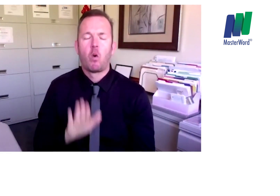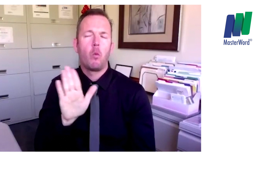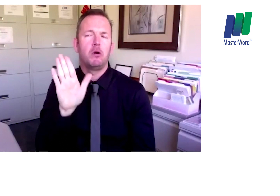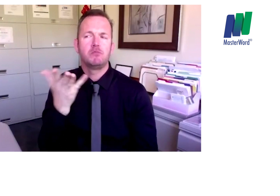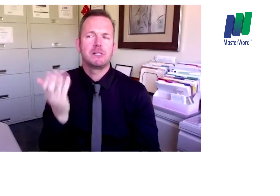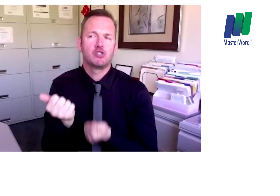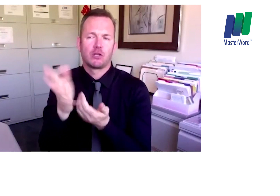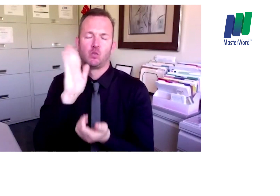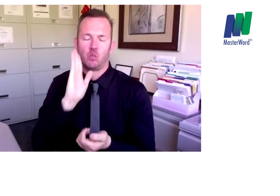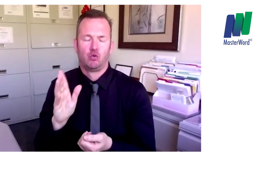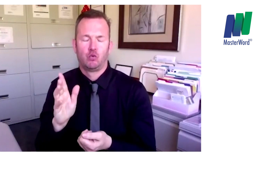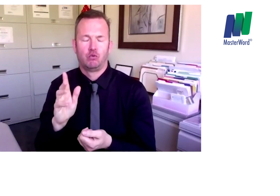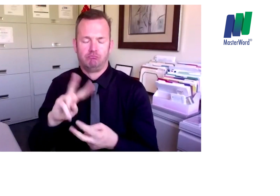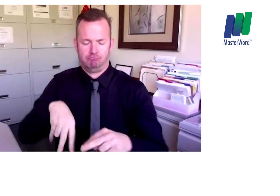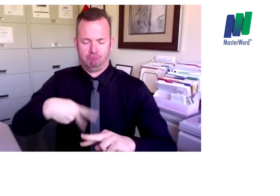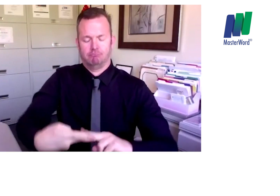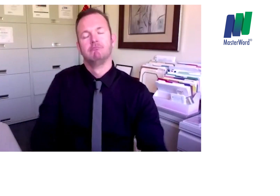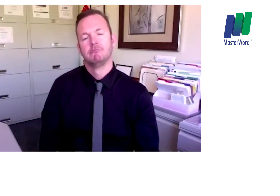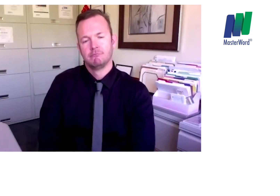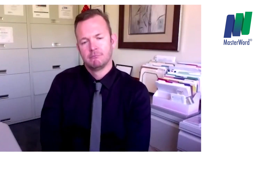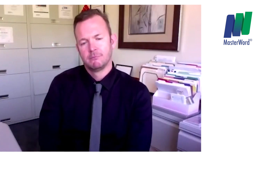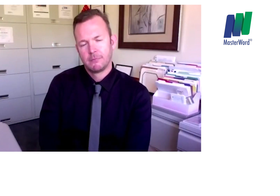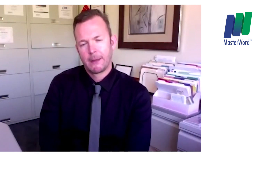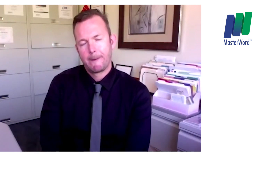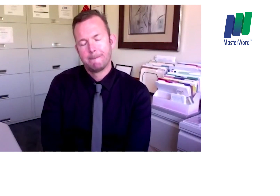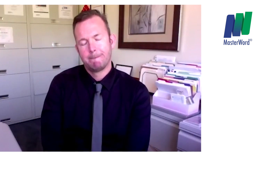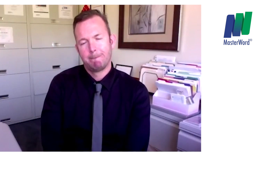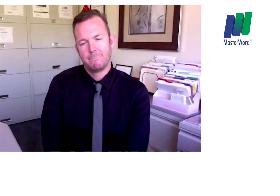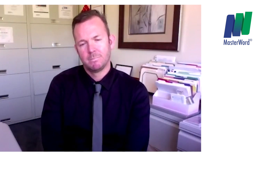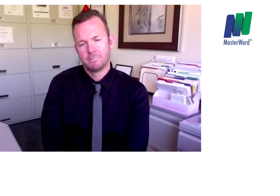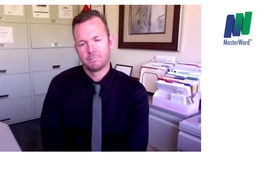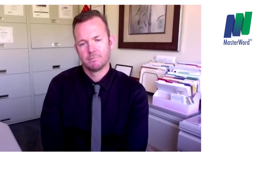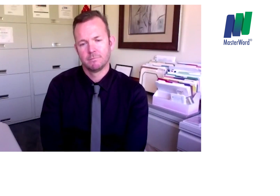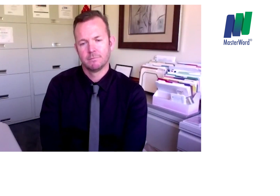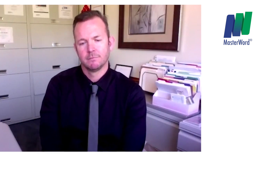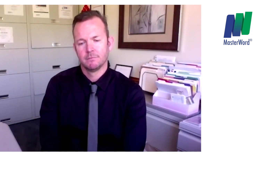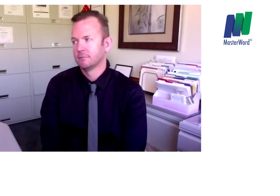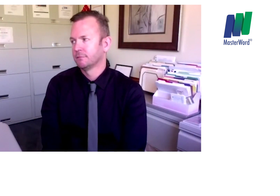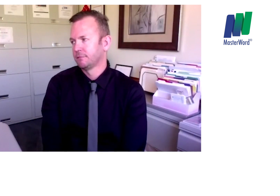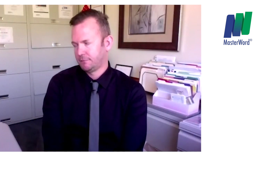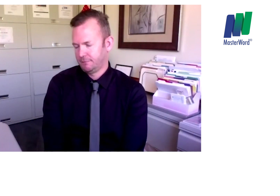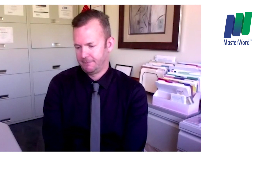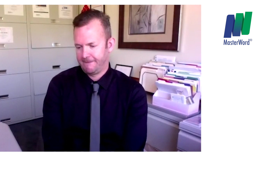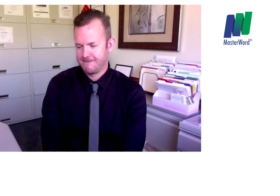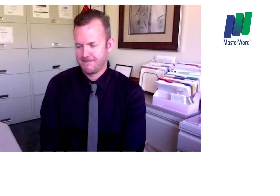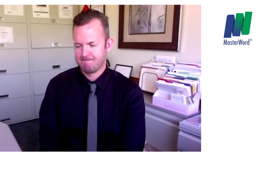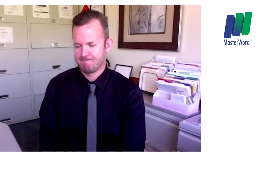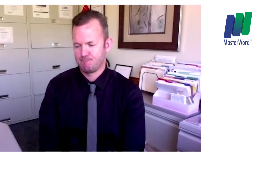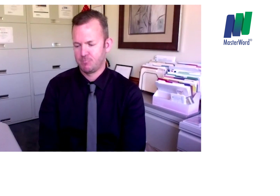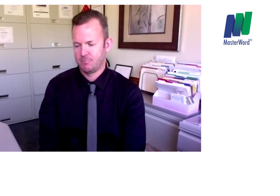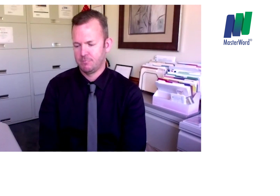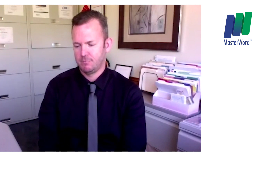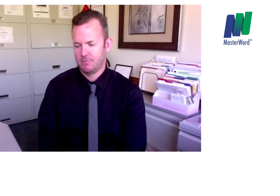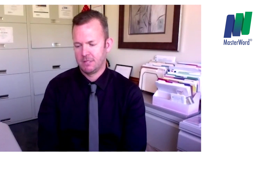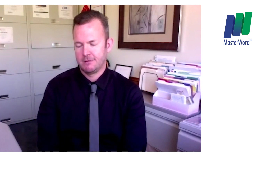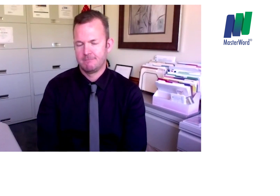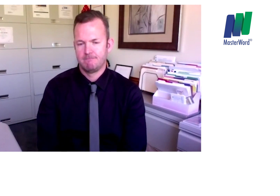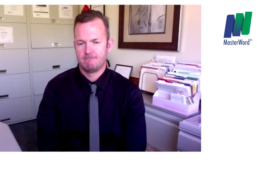this unsafety, what would your suggestions be in ways of trying to get someone else to understand that from my